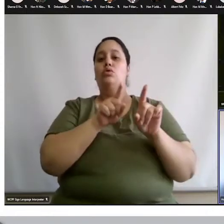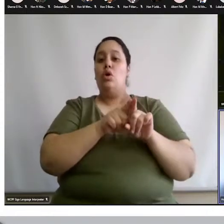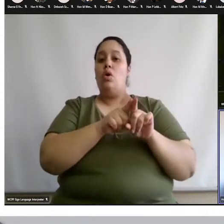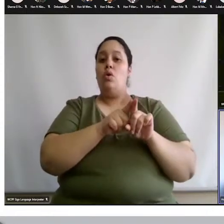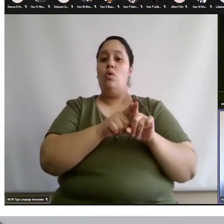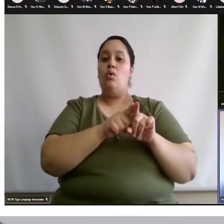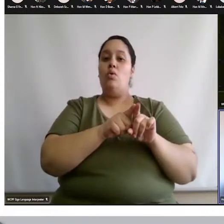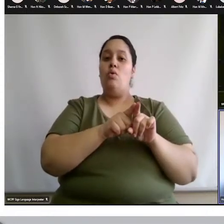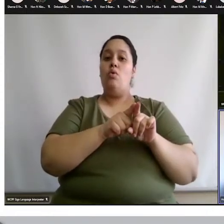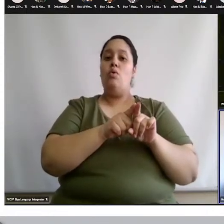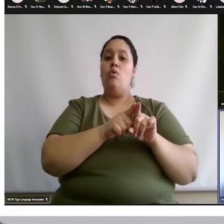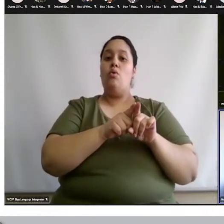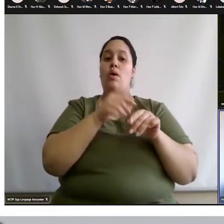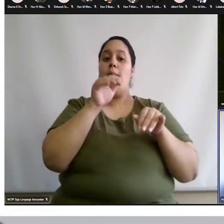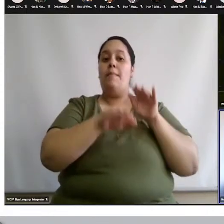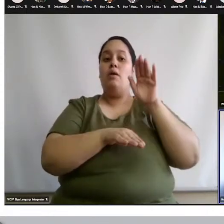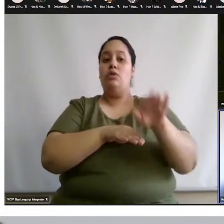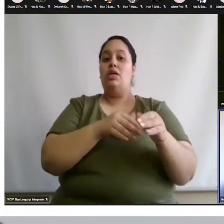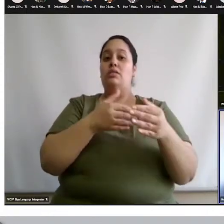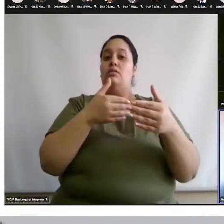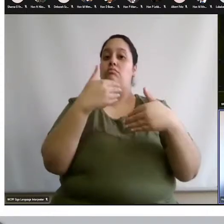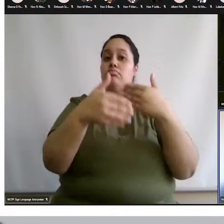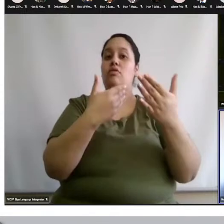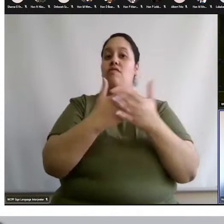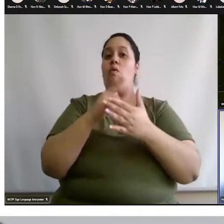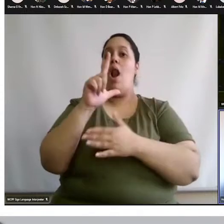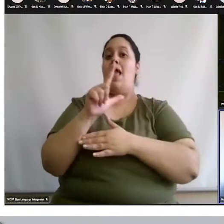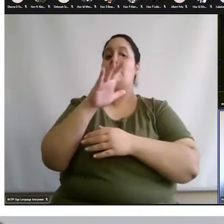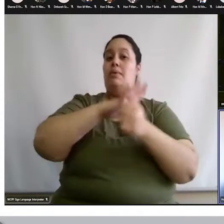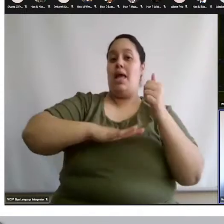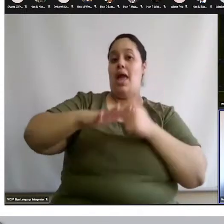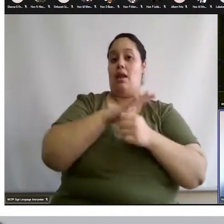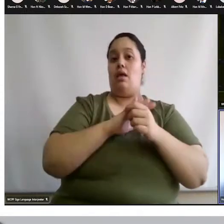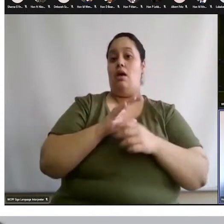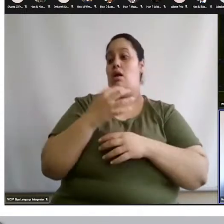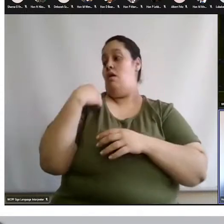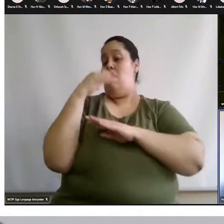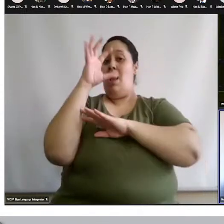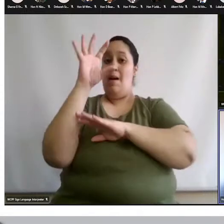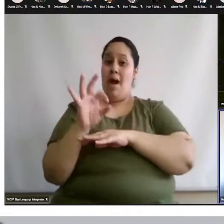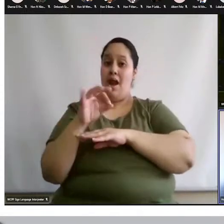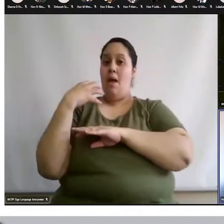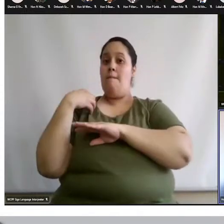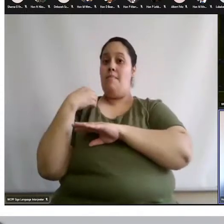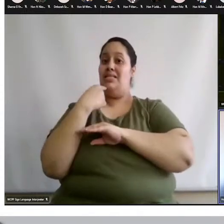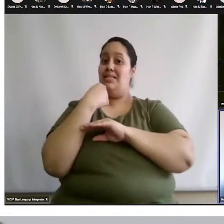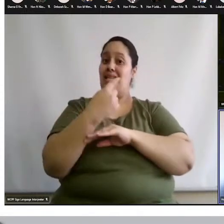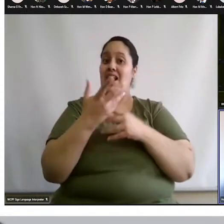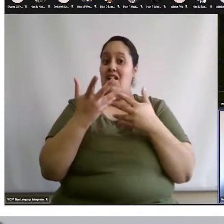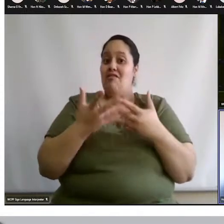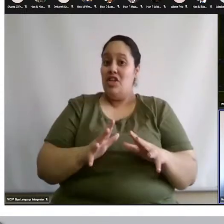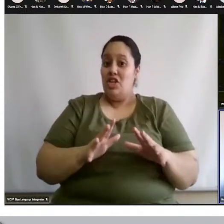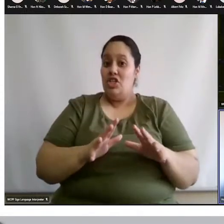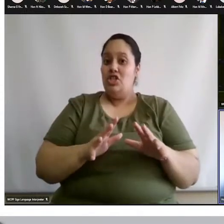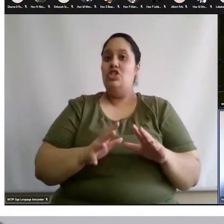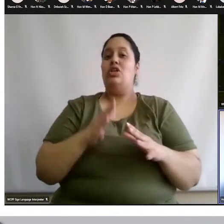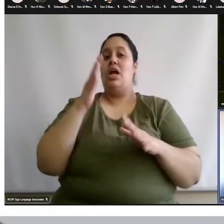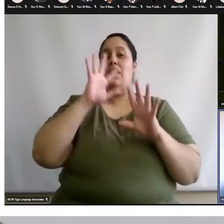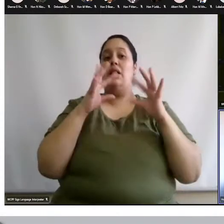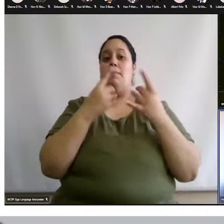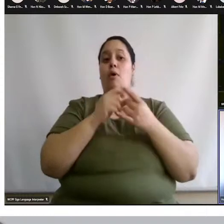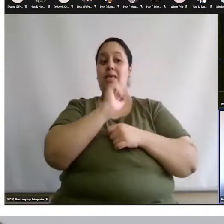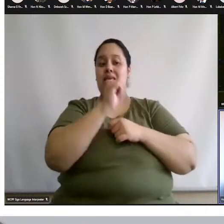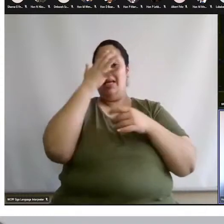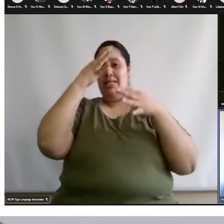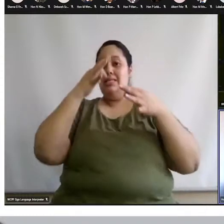being put in place for Lanesburg. On Monday, Minister Manius stated that his department has decided to place Beaufort